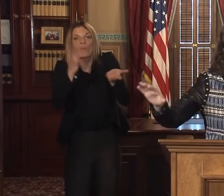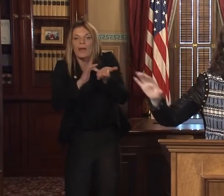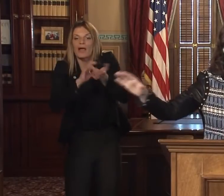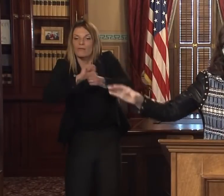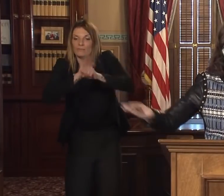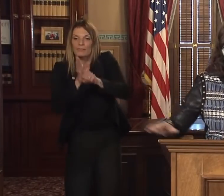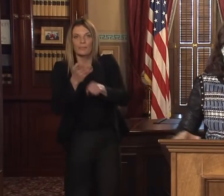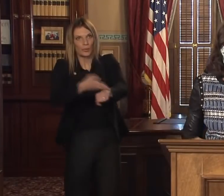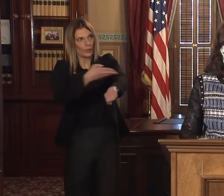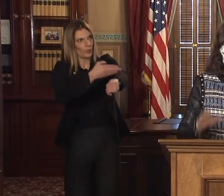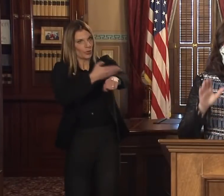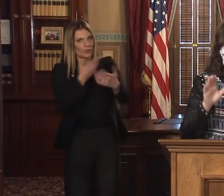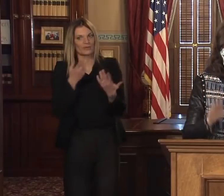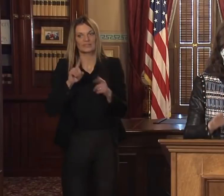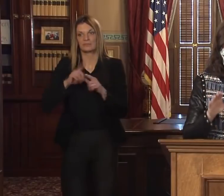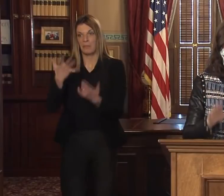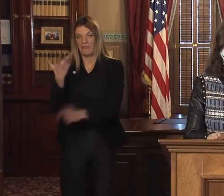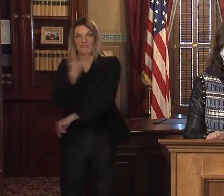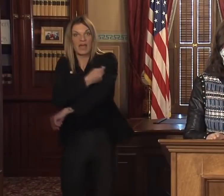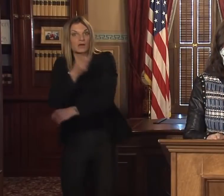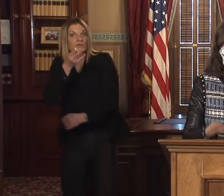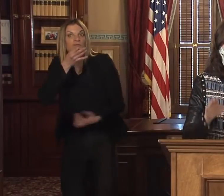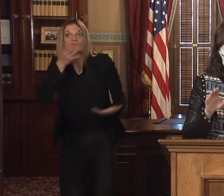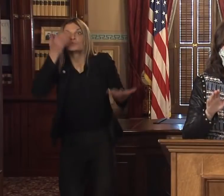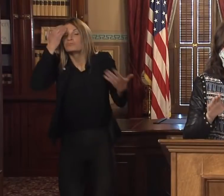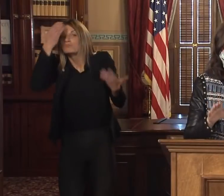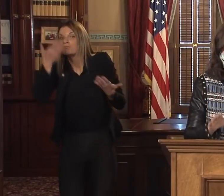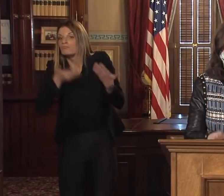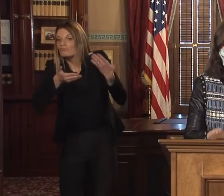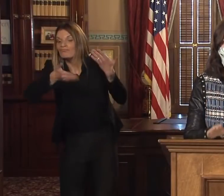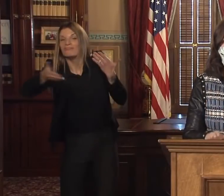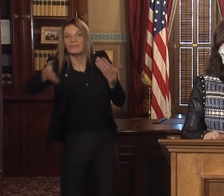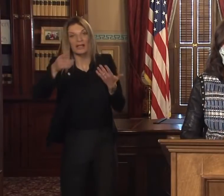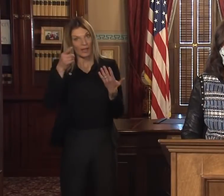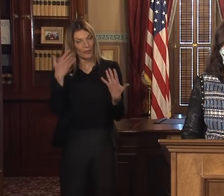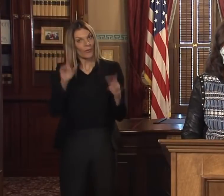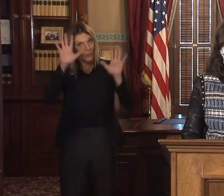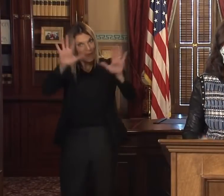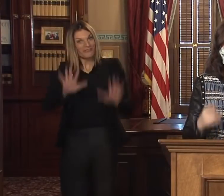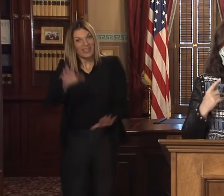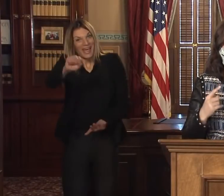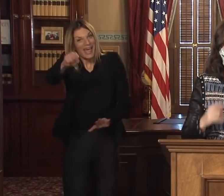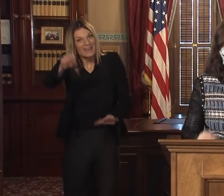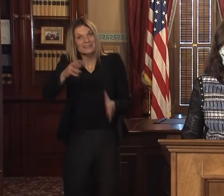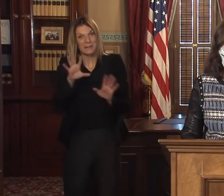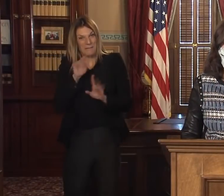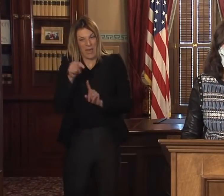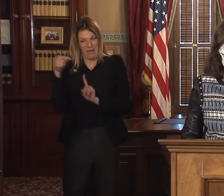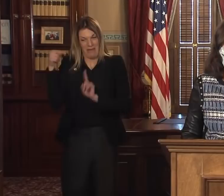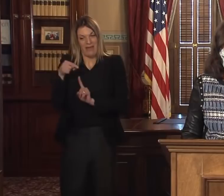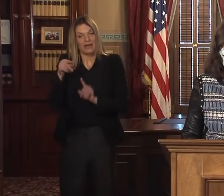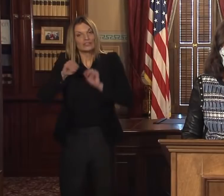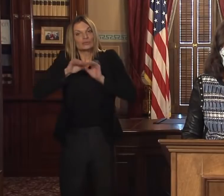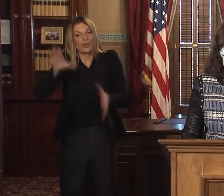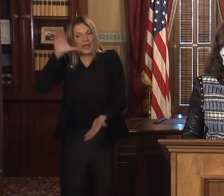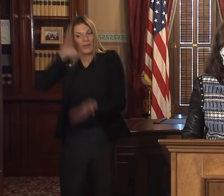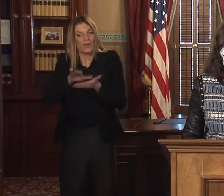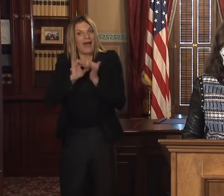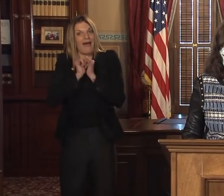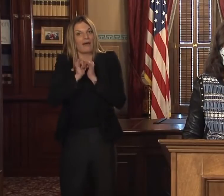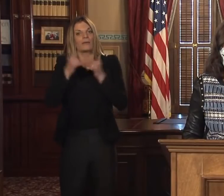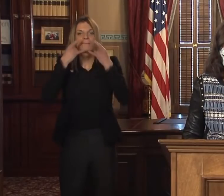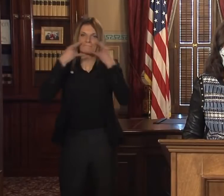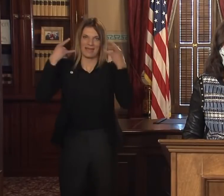coming online in the next months. Today, the most important tool that we have is this mask. And every one of